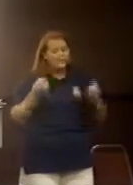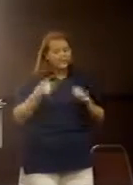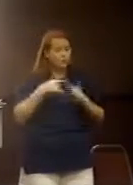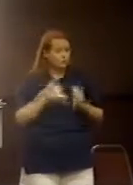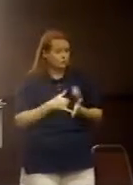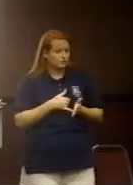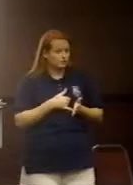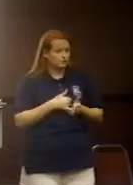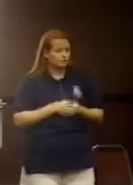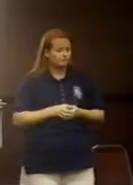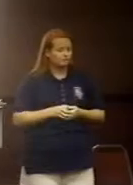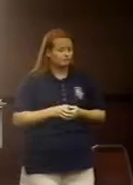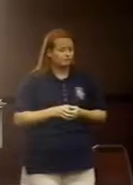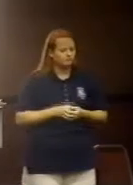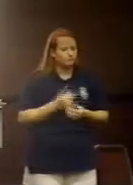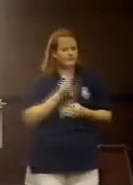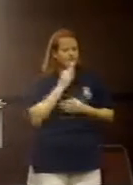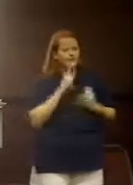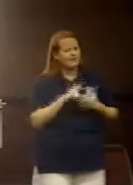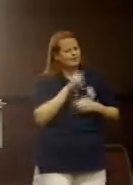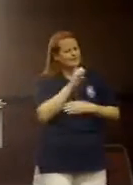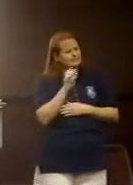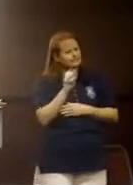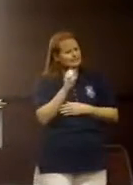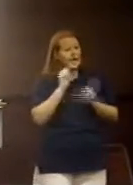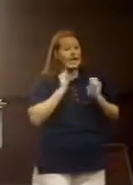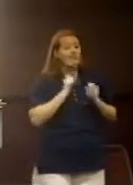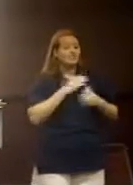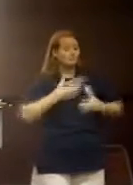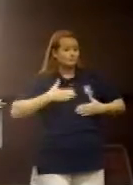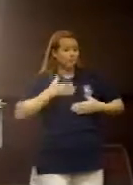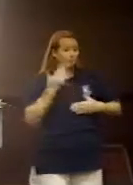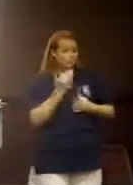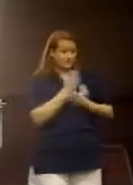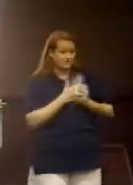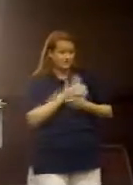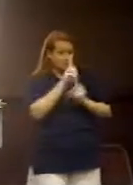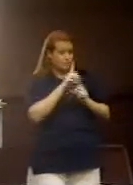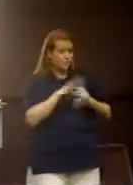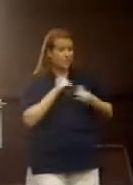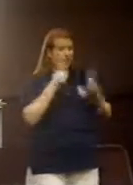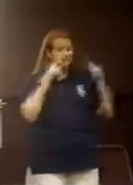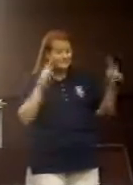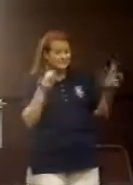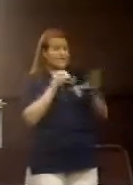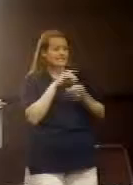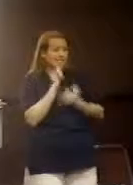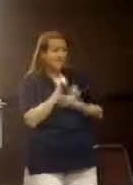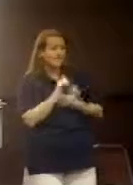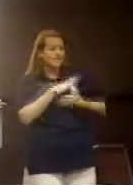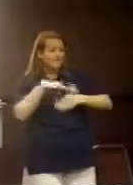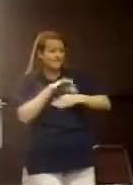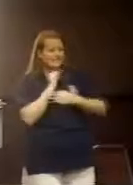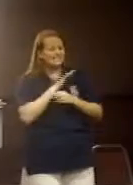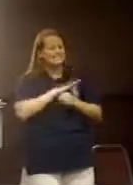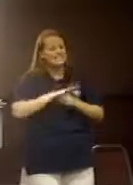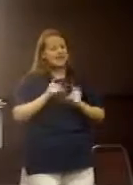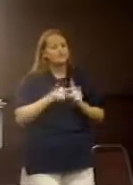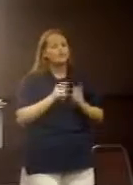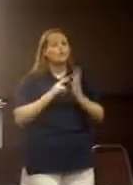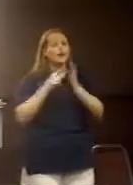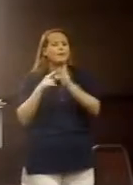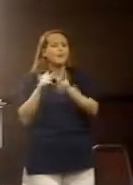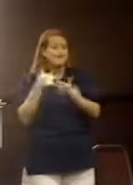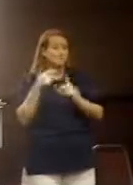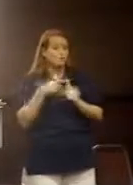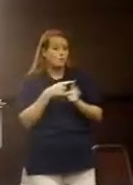it. The fact that C has enjoyed some degree of success in the field is enough to recommend it to